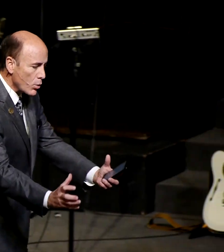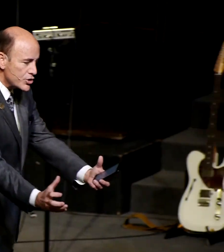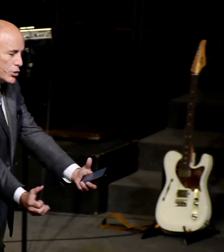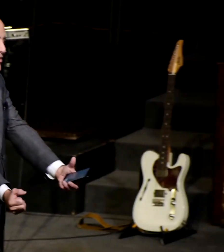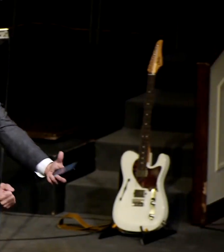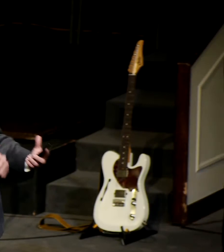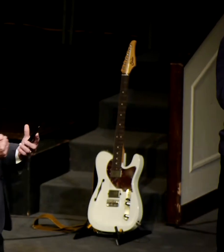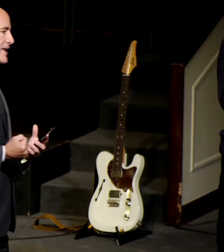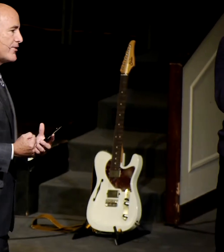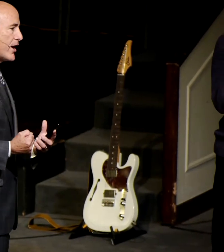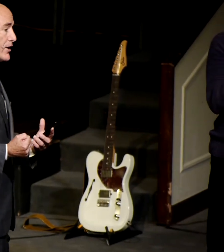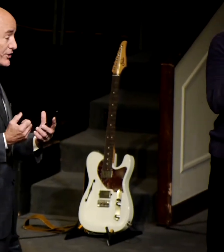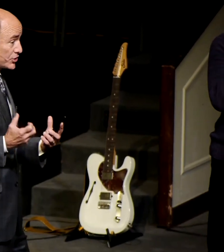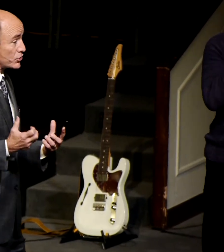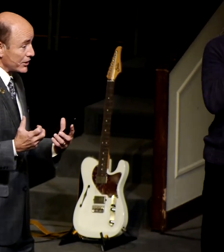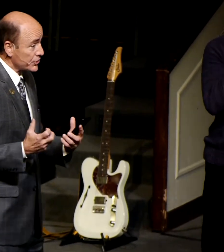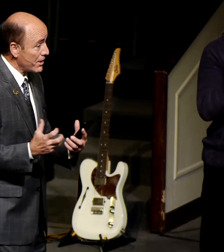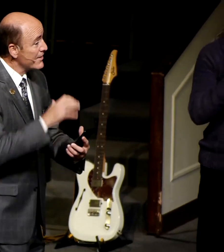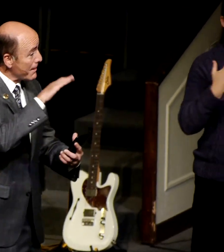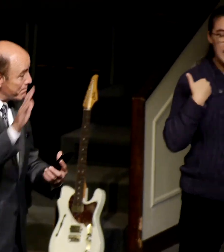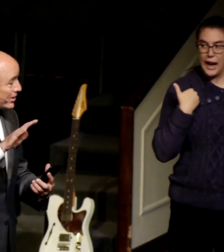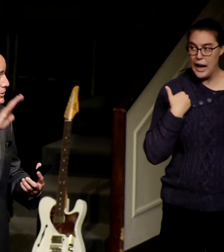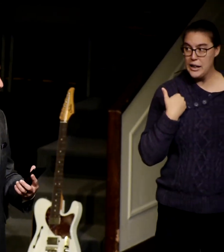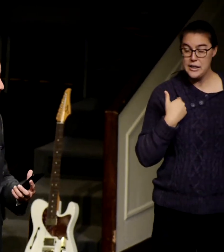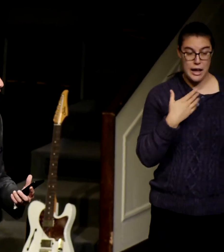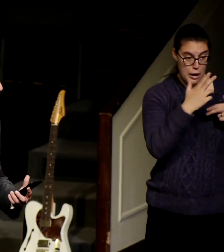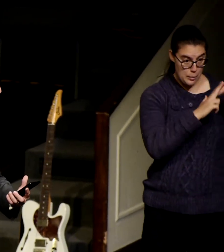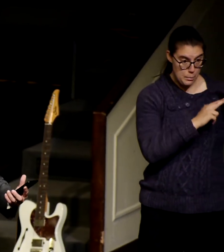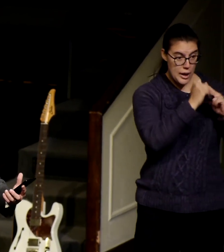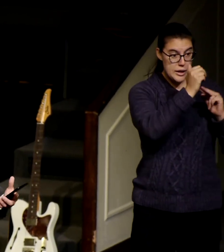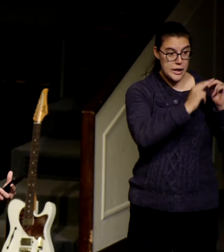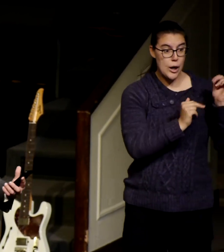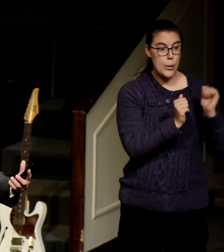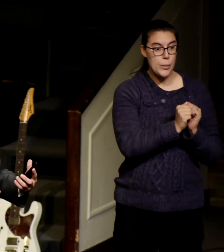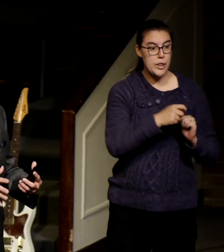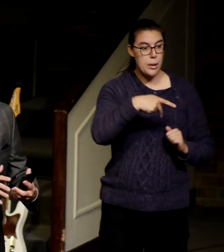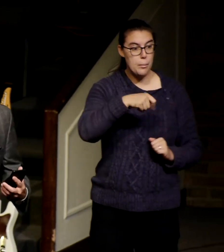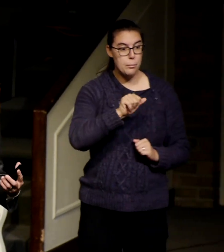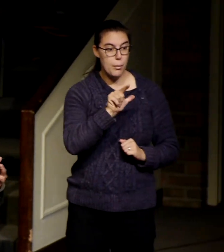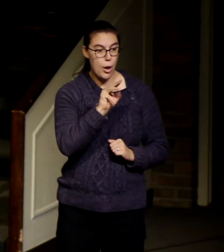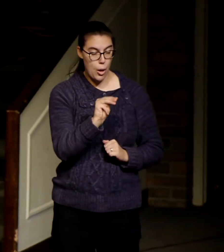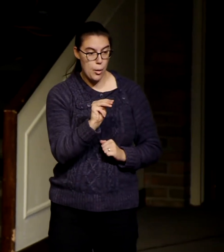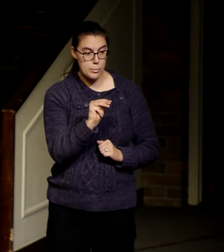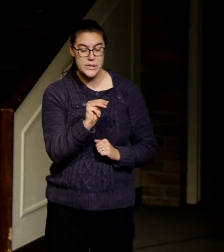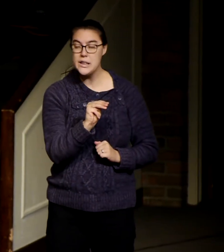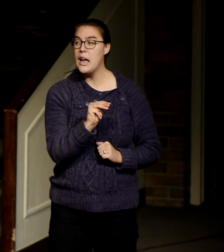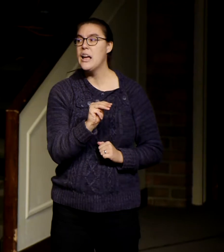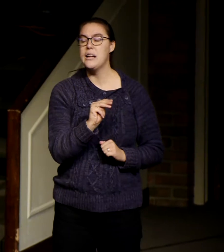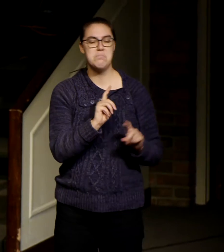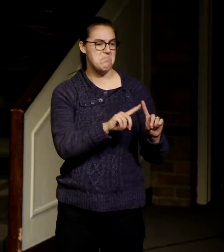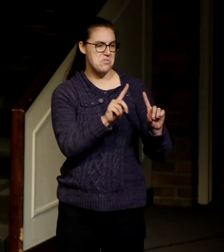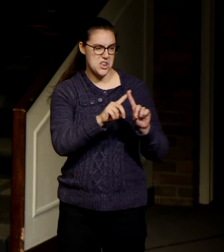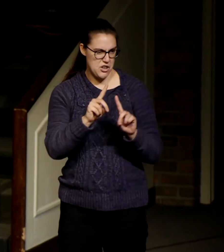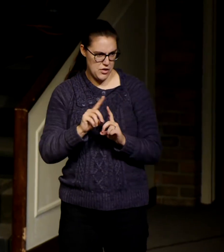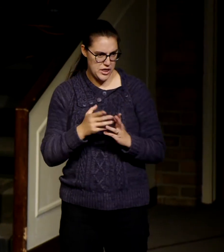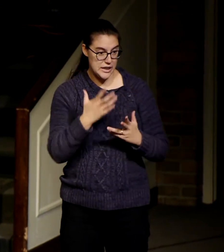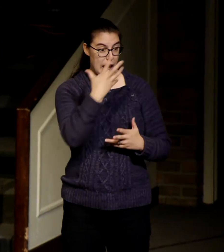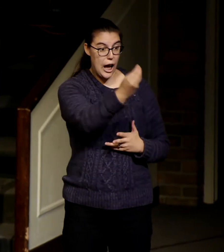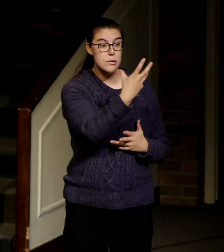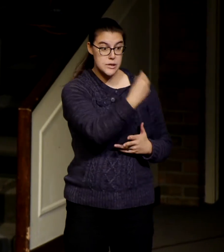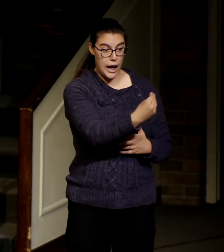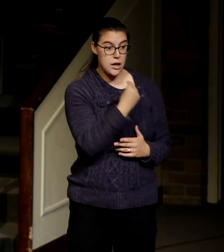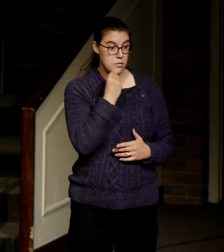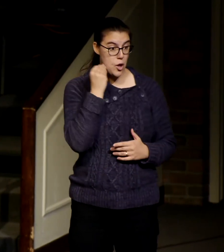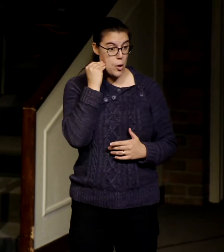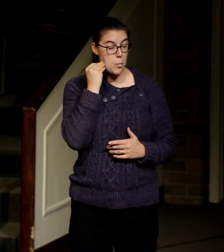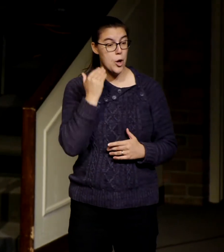literally where Jews take a structure. They build it with palm fronds and other kinds of things outside of their home